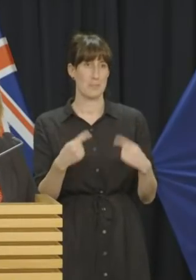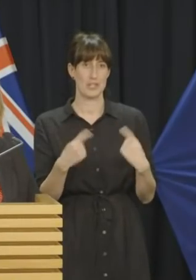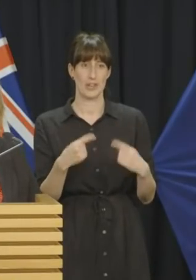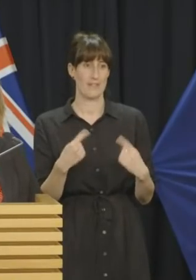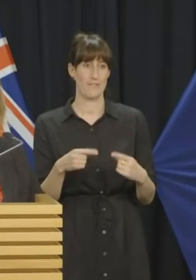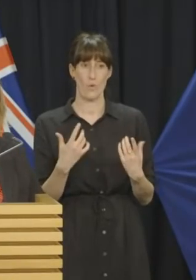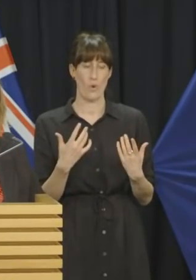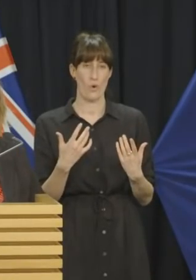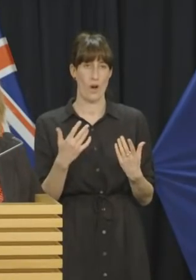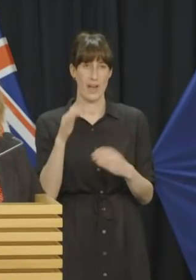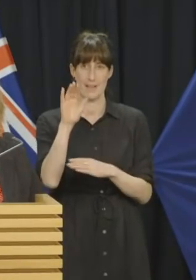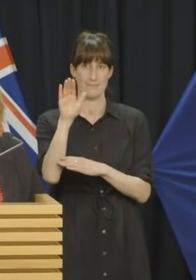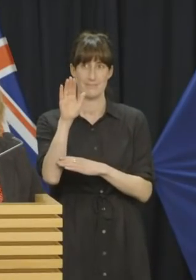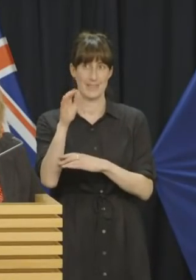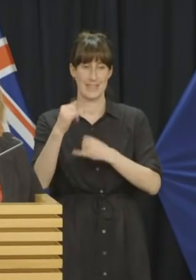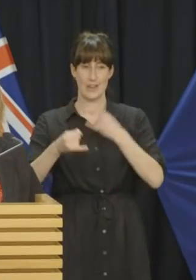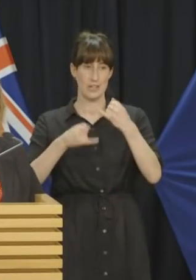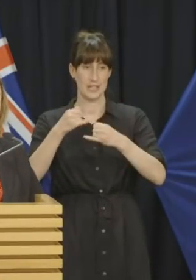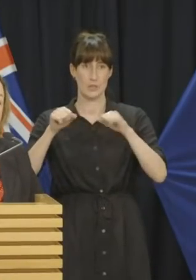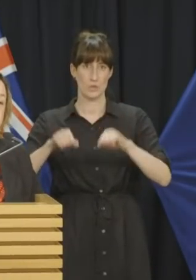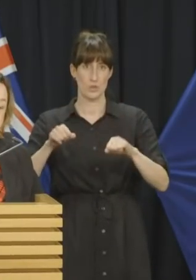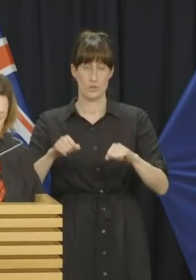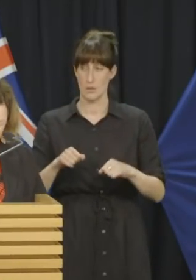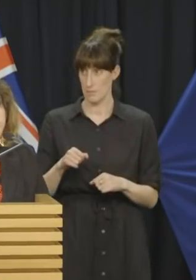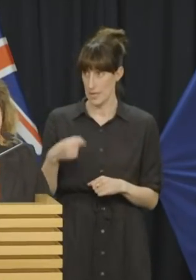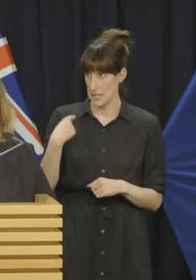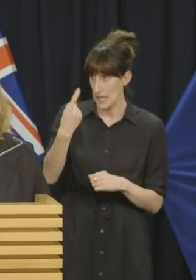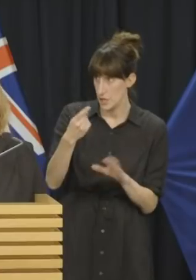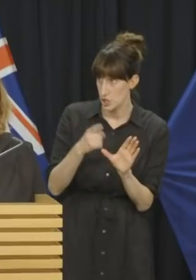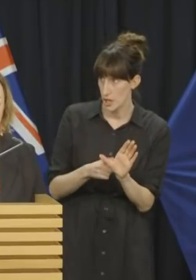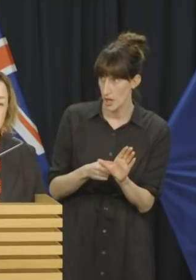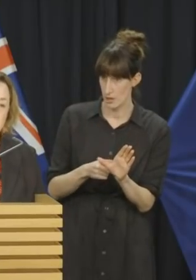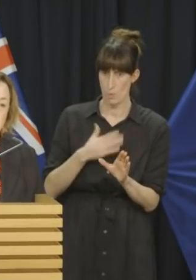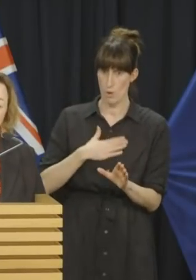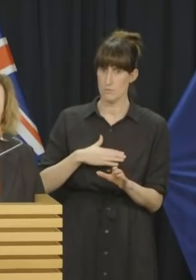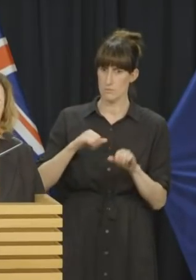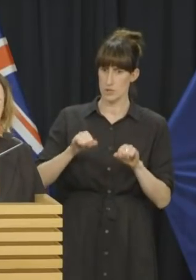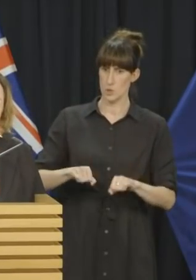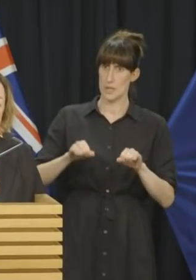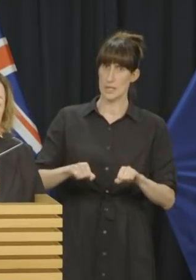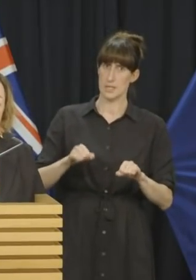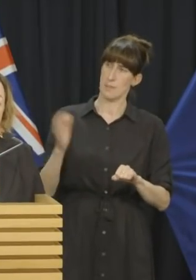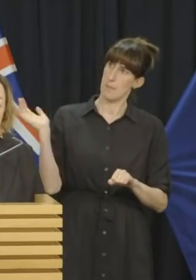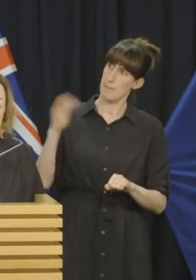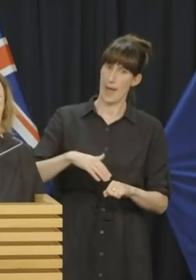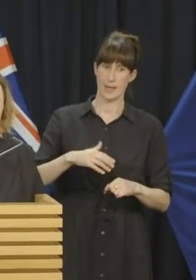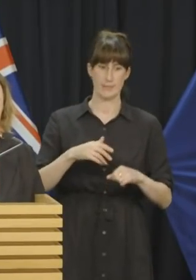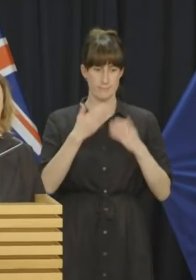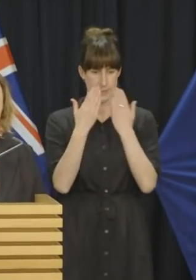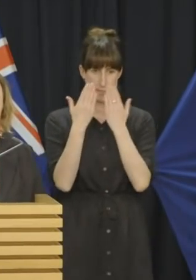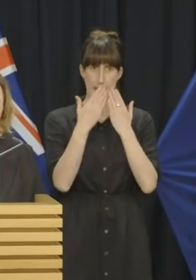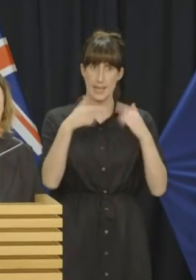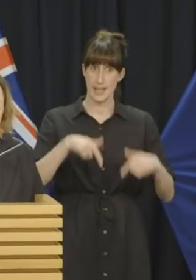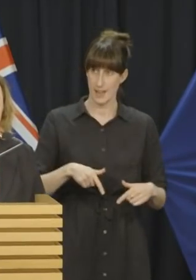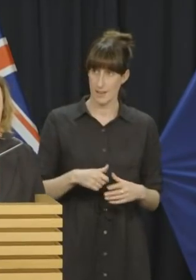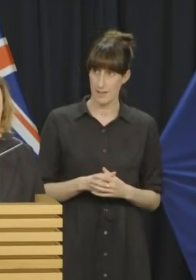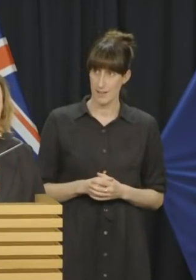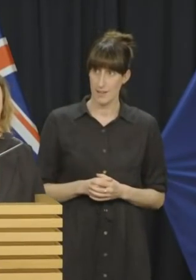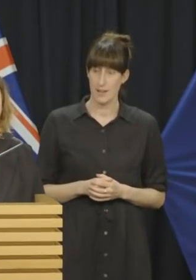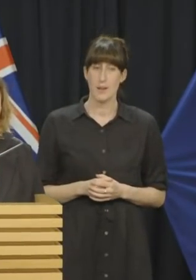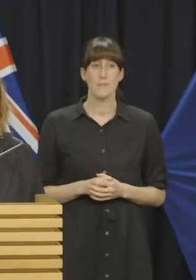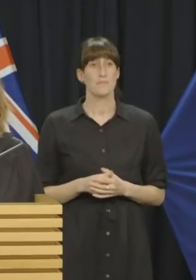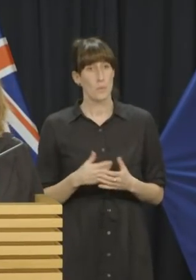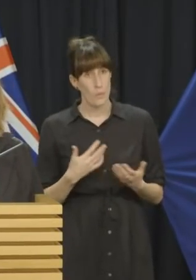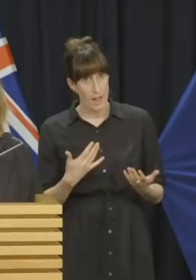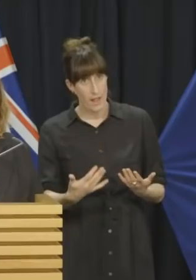in. So that's International students come back. Look, when we get into that situation beyond